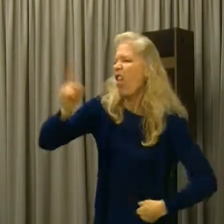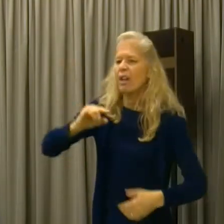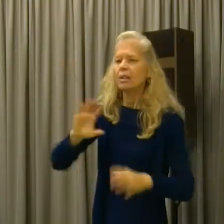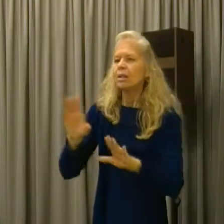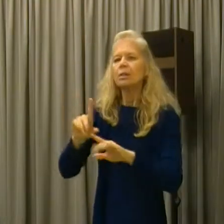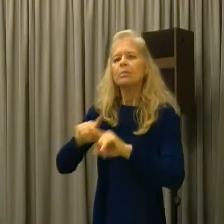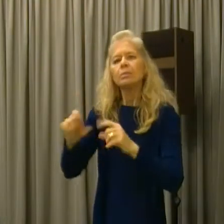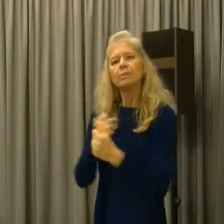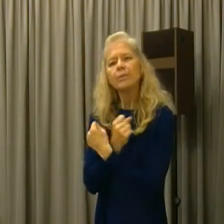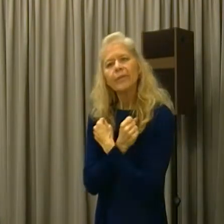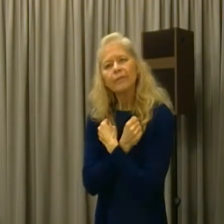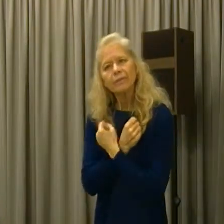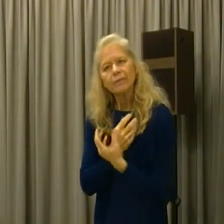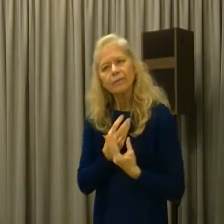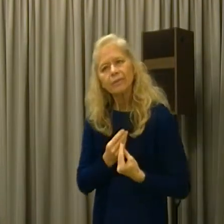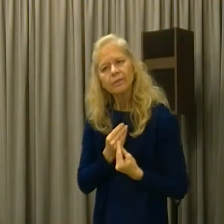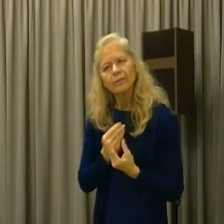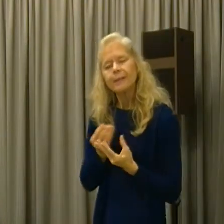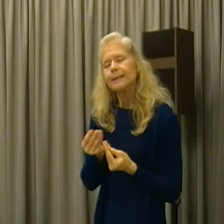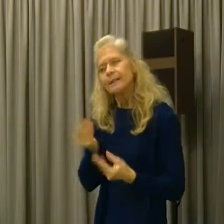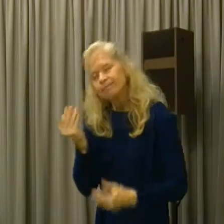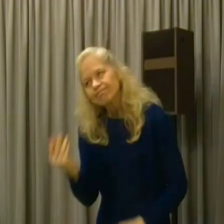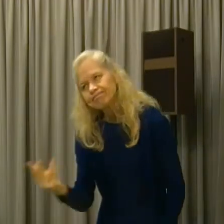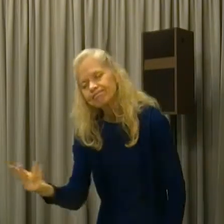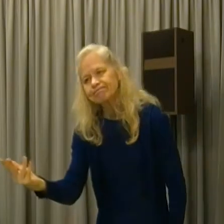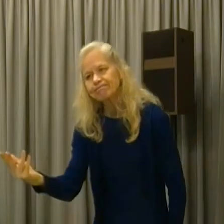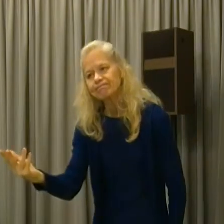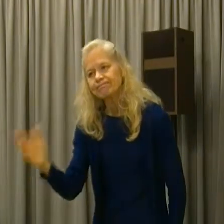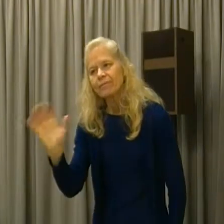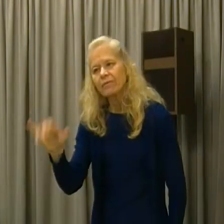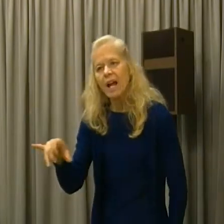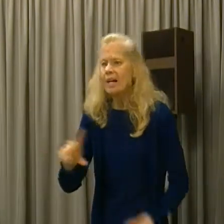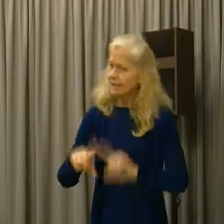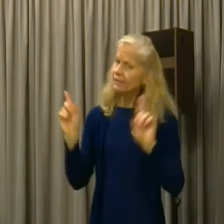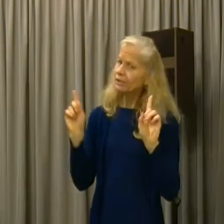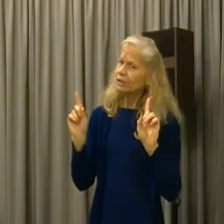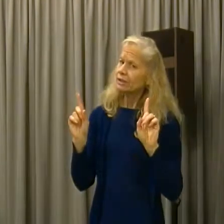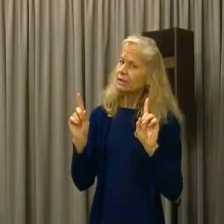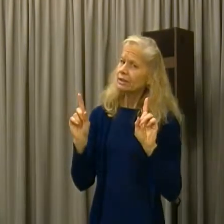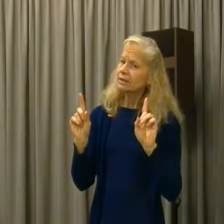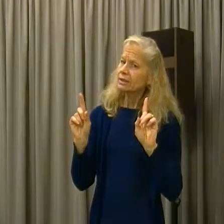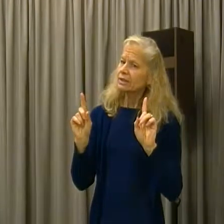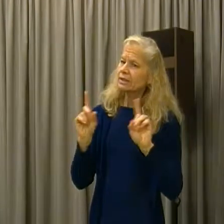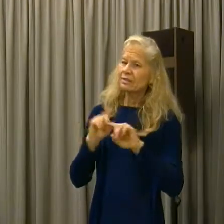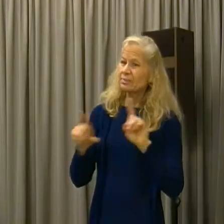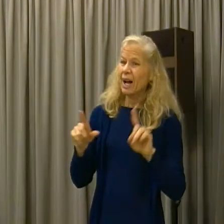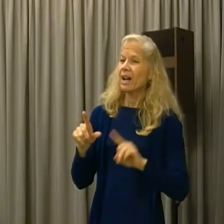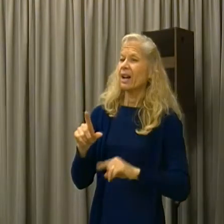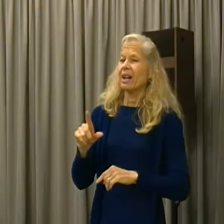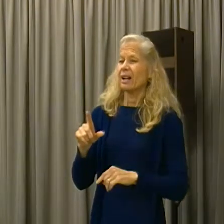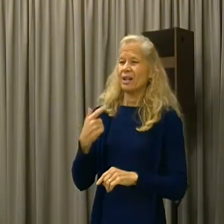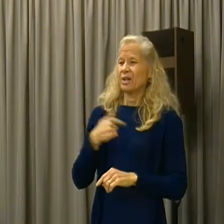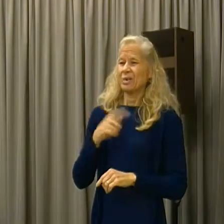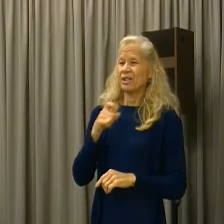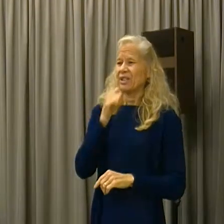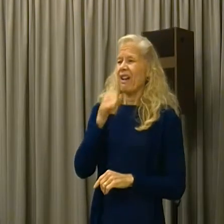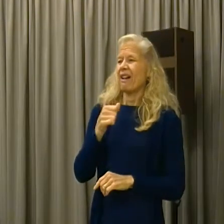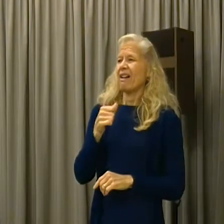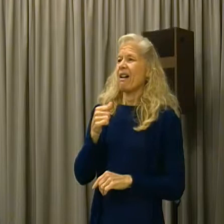corrected. The Apostle Paul surely did a lot of that in his letter to the Corinthians in love, didn't he? And